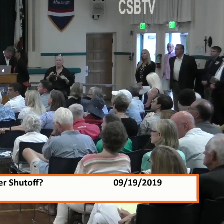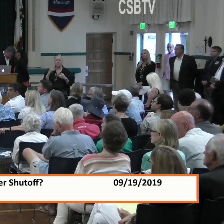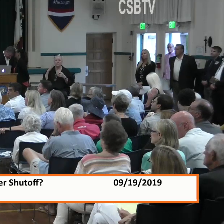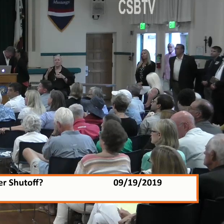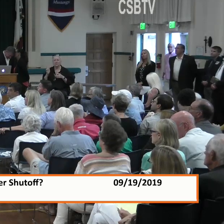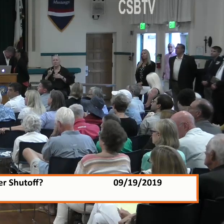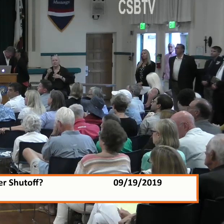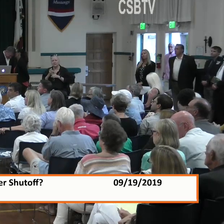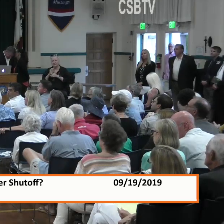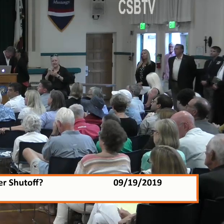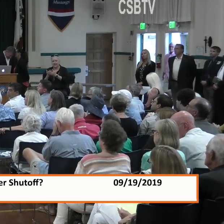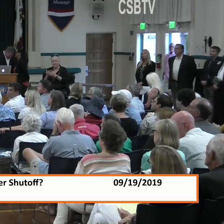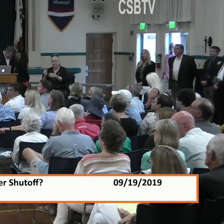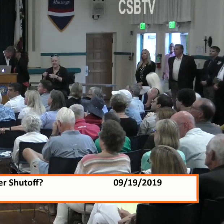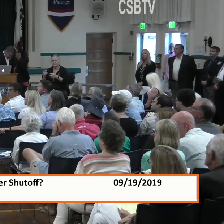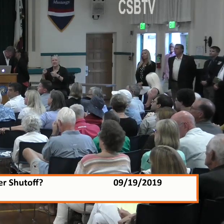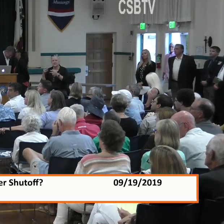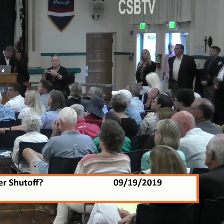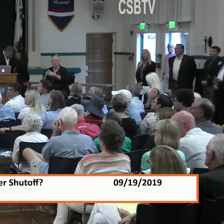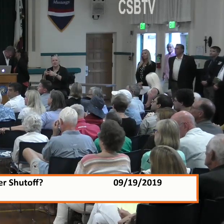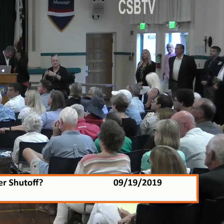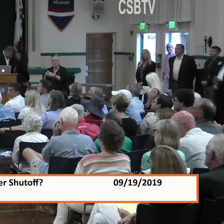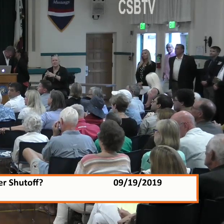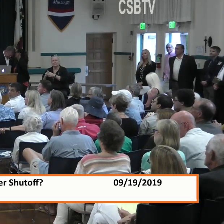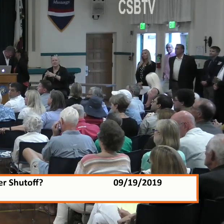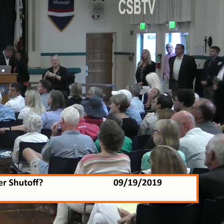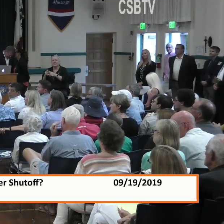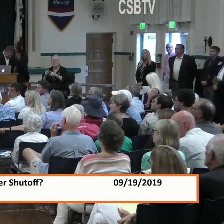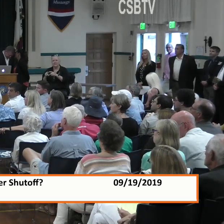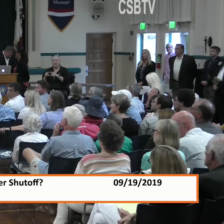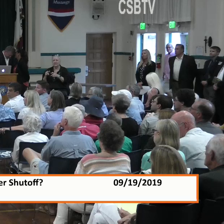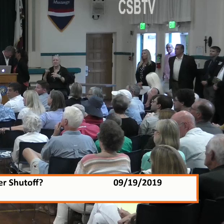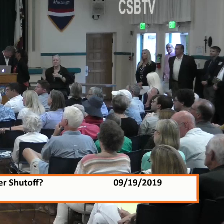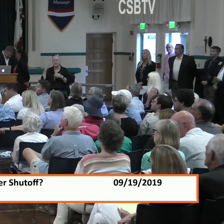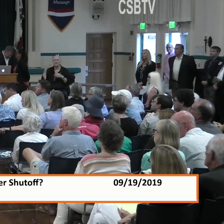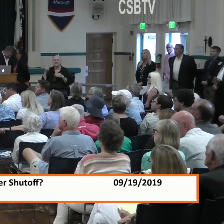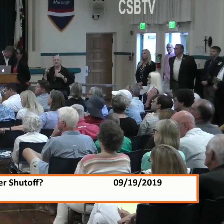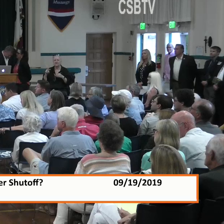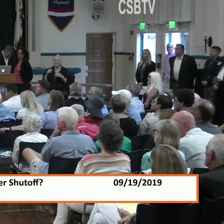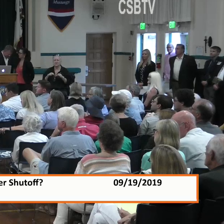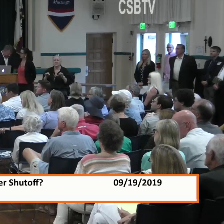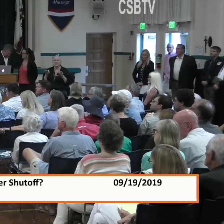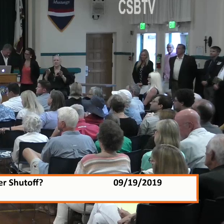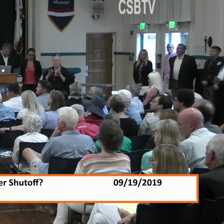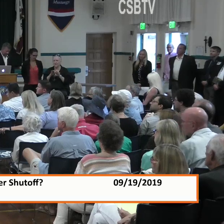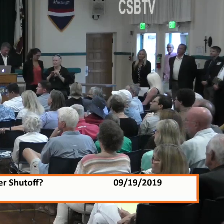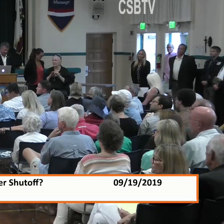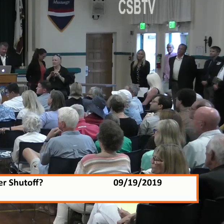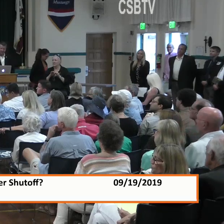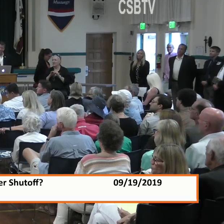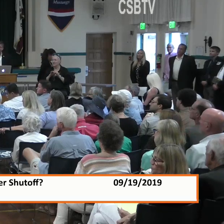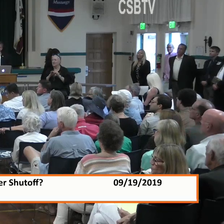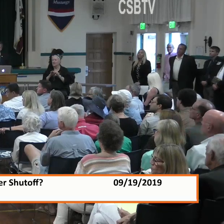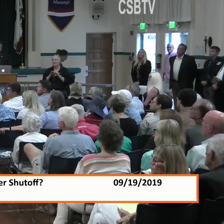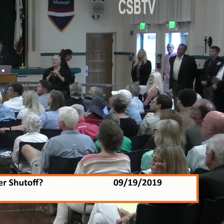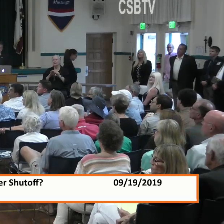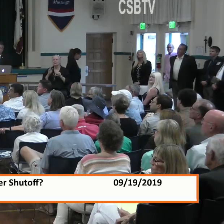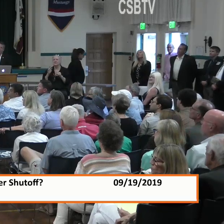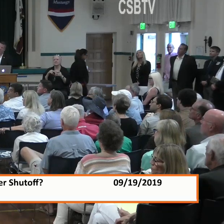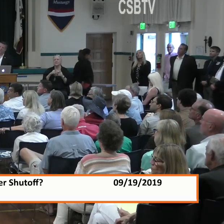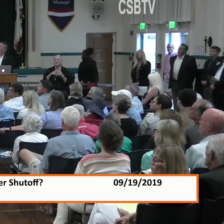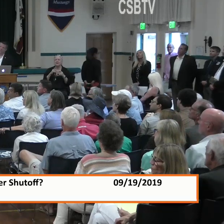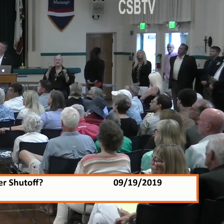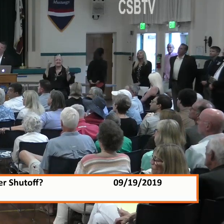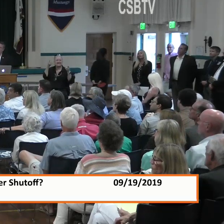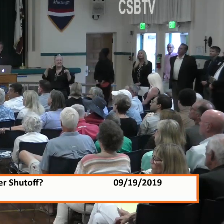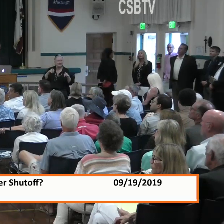where you'll get to that can charge it. But the reason this is so incredibly important is because when